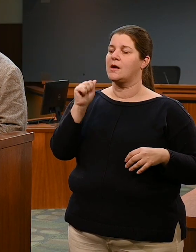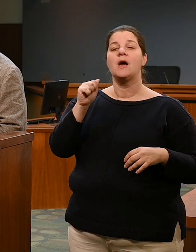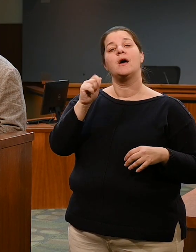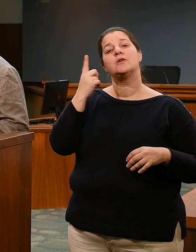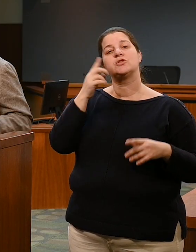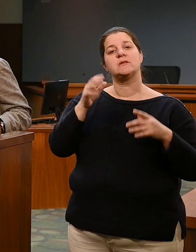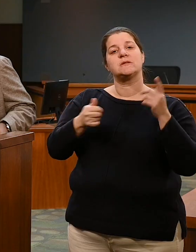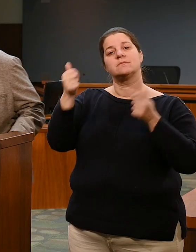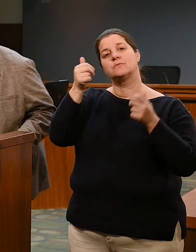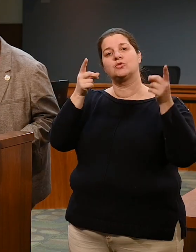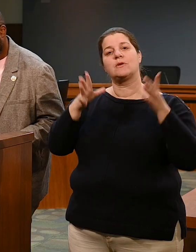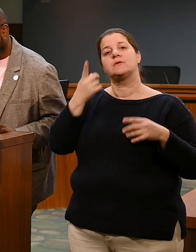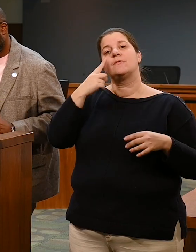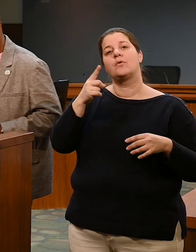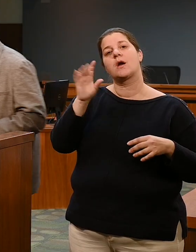Care.